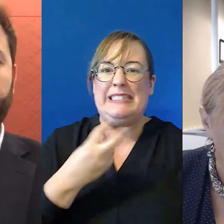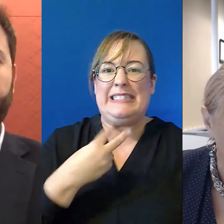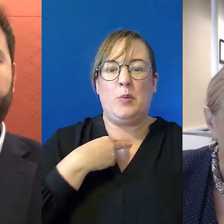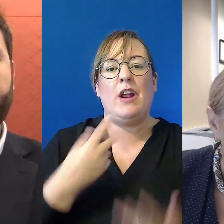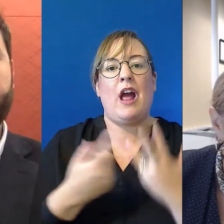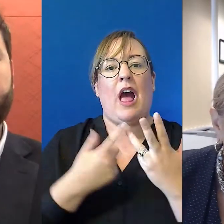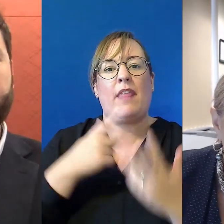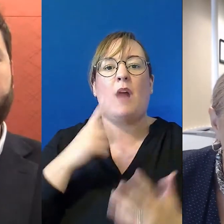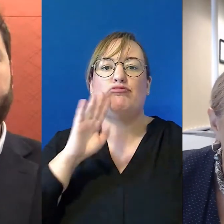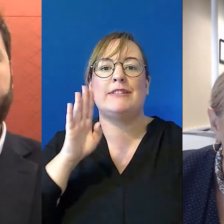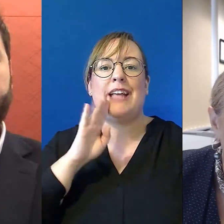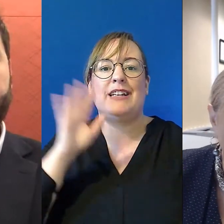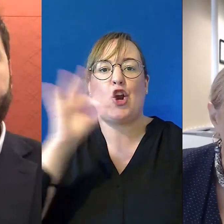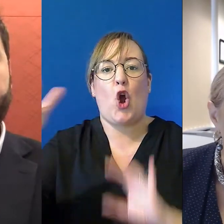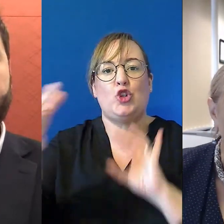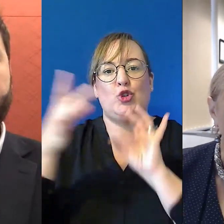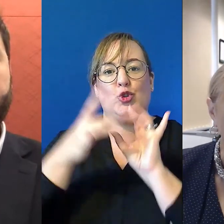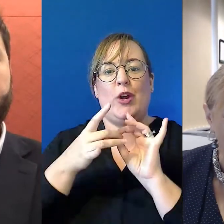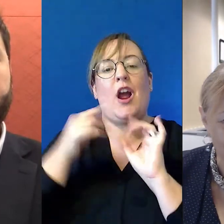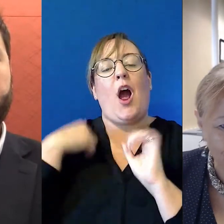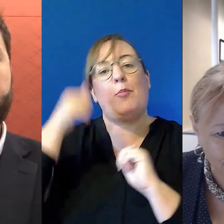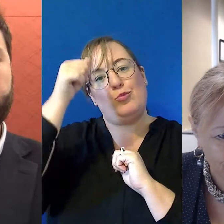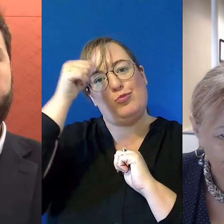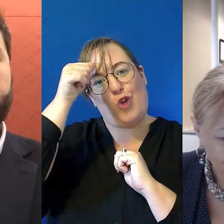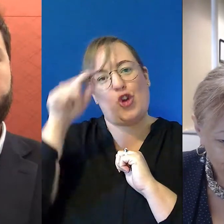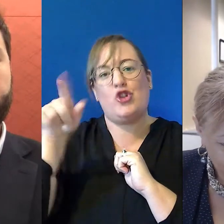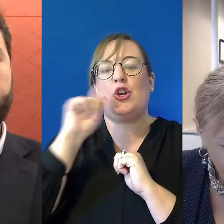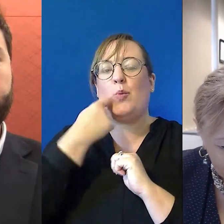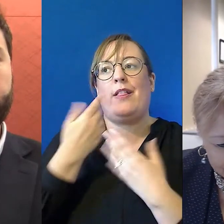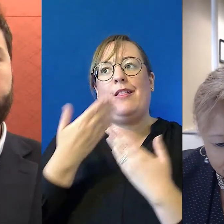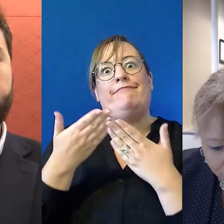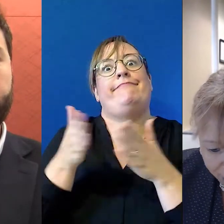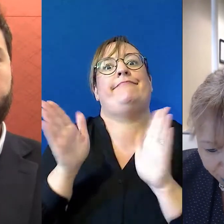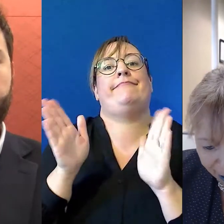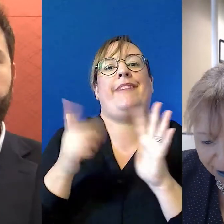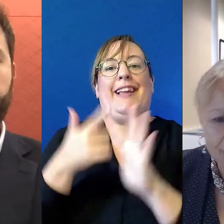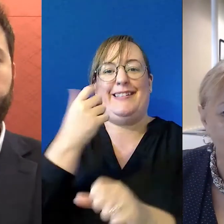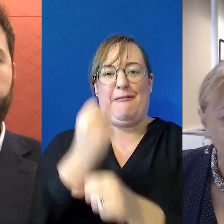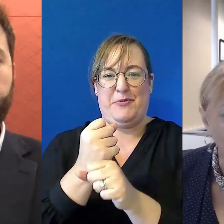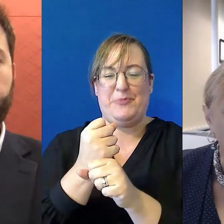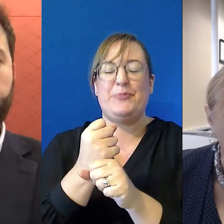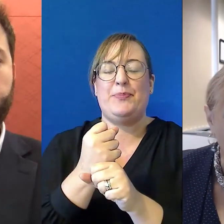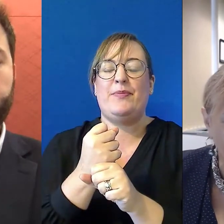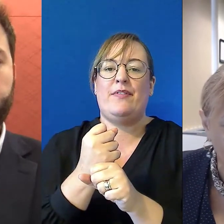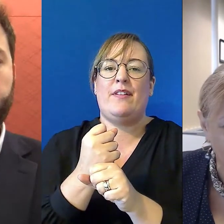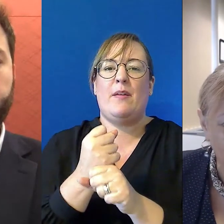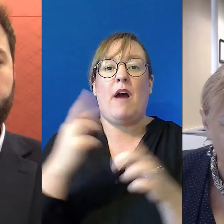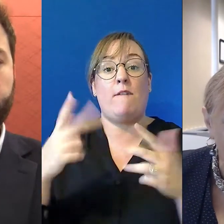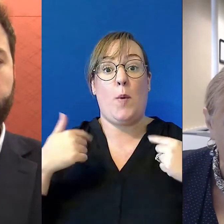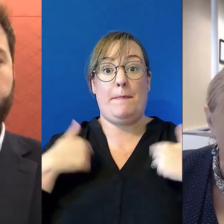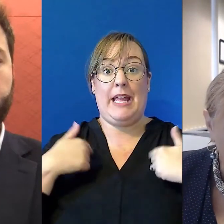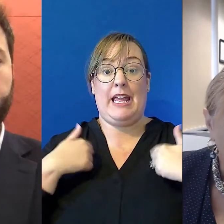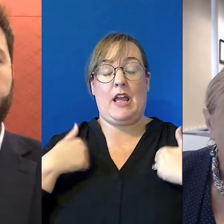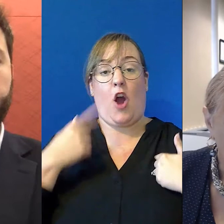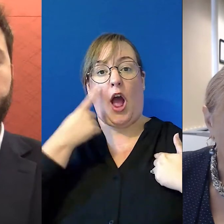joined, because I'm sure she would have given a much more practical example of how to do this. But it occurred to me that if you look at